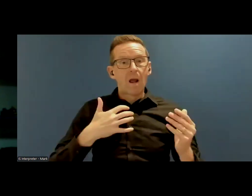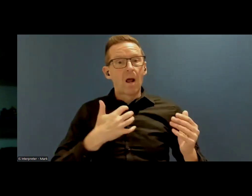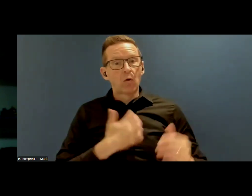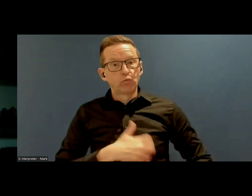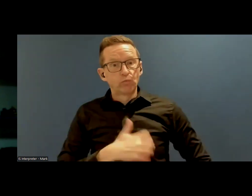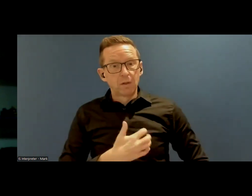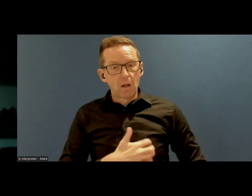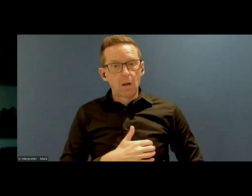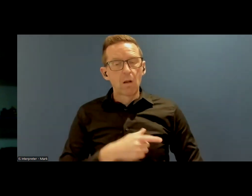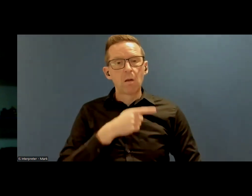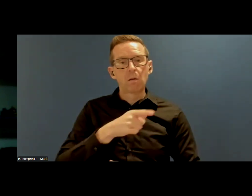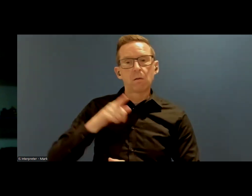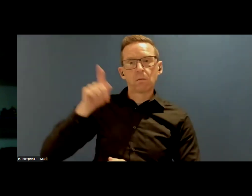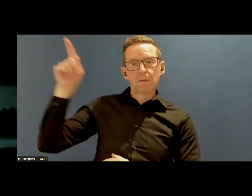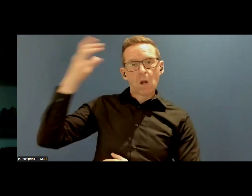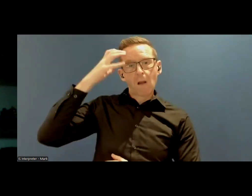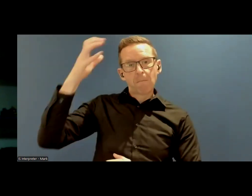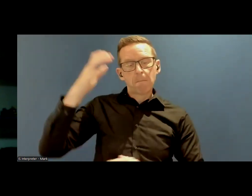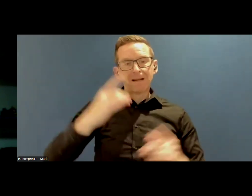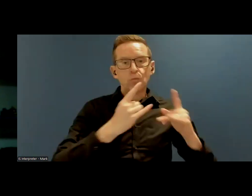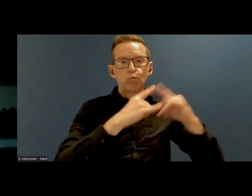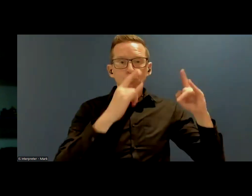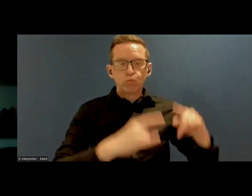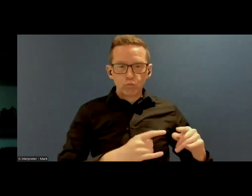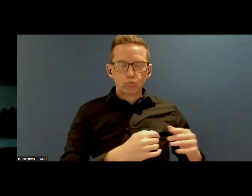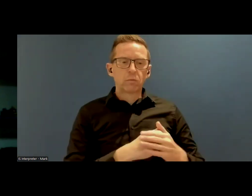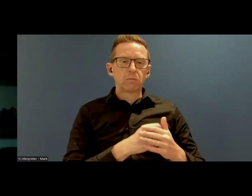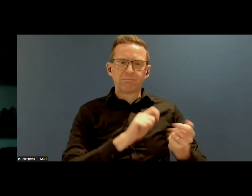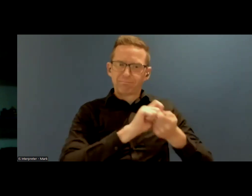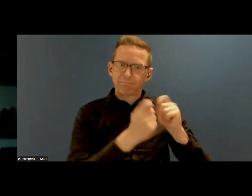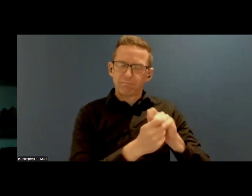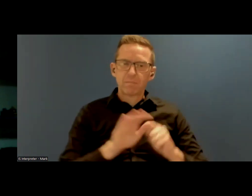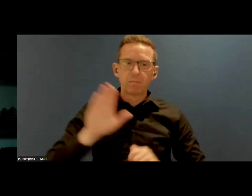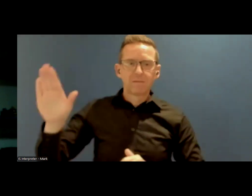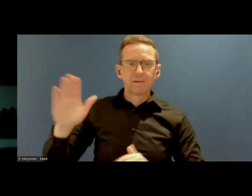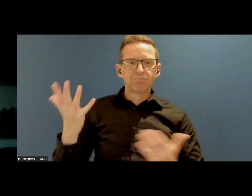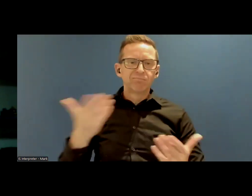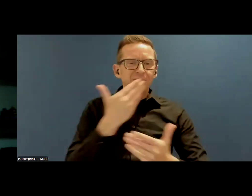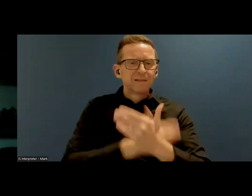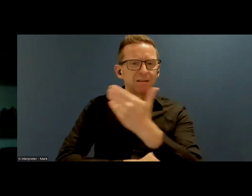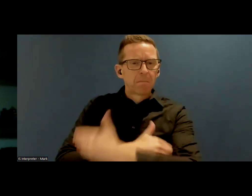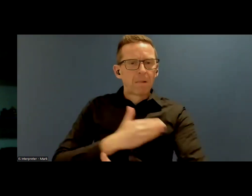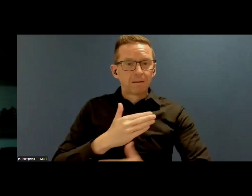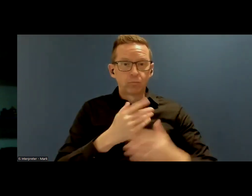their government institutions. So, for example, their disability institution, which